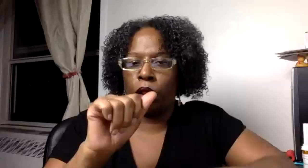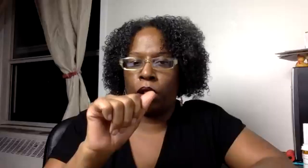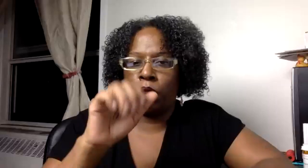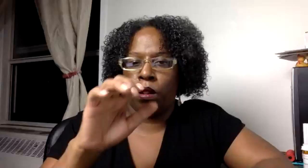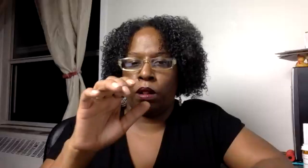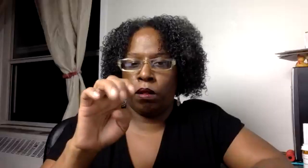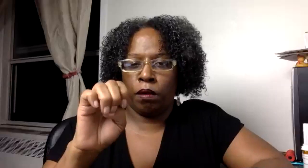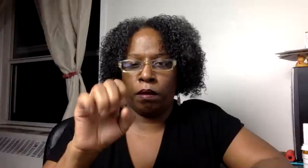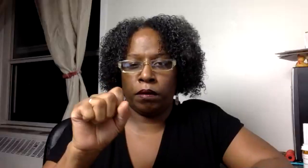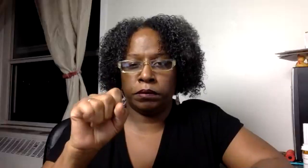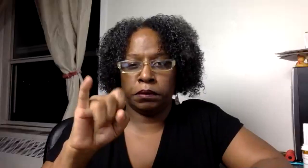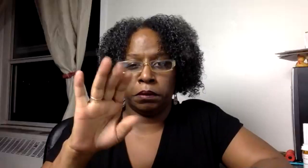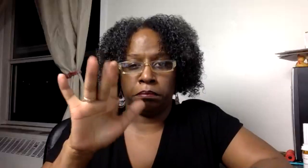to increase accessibility?